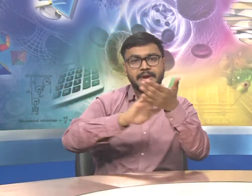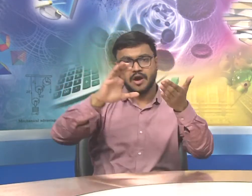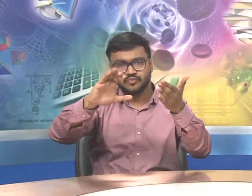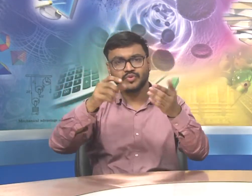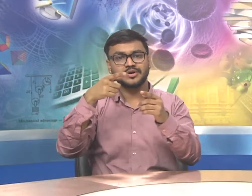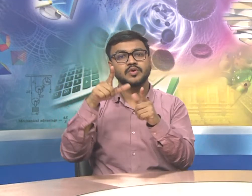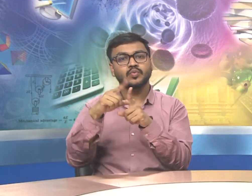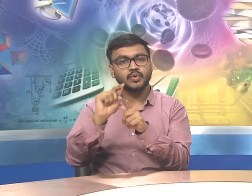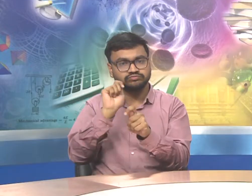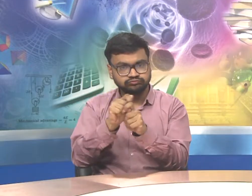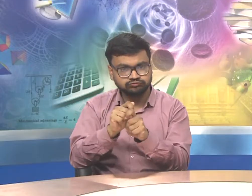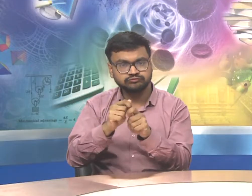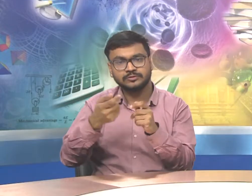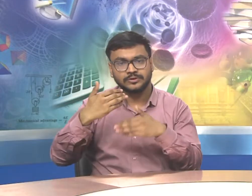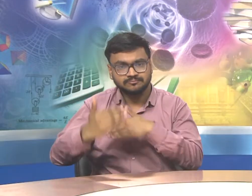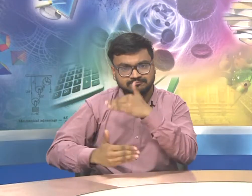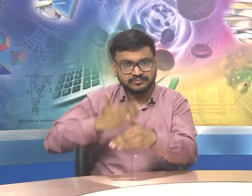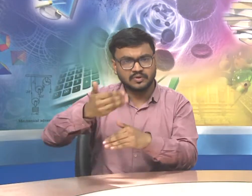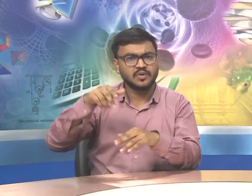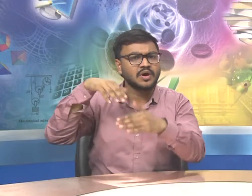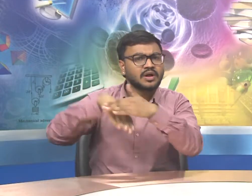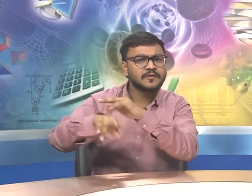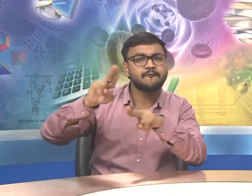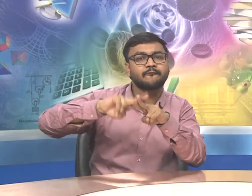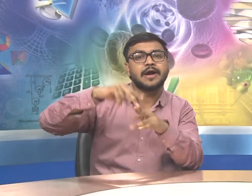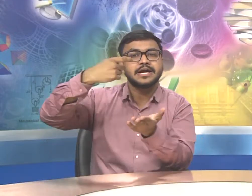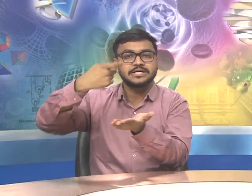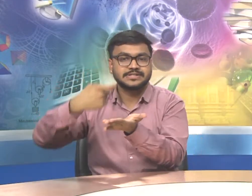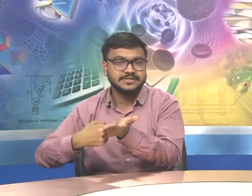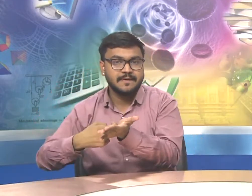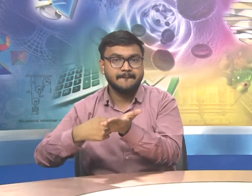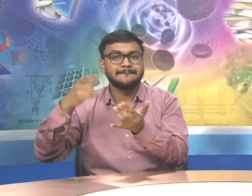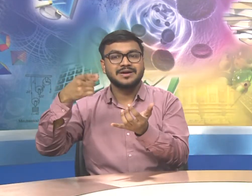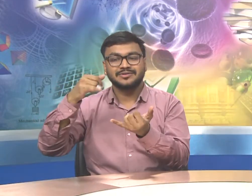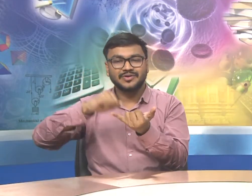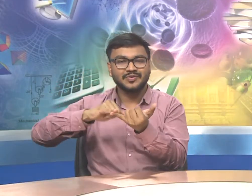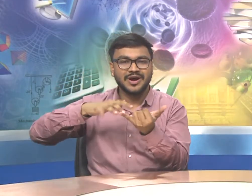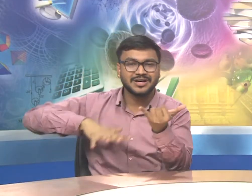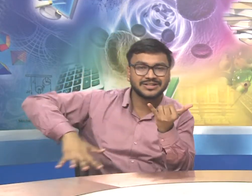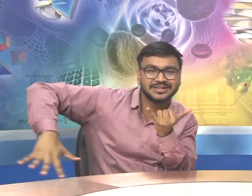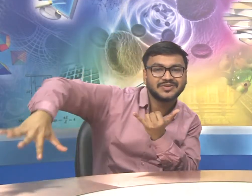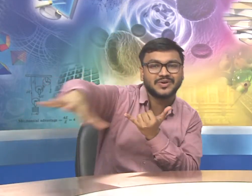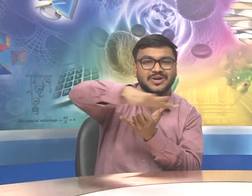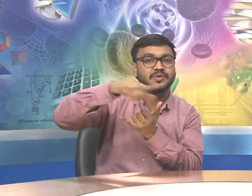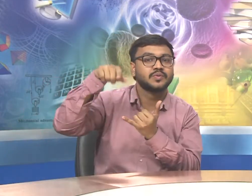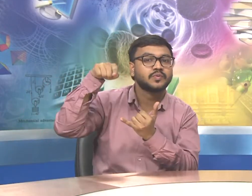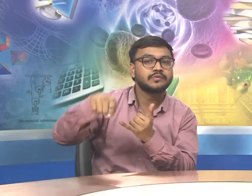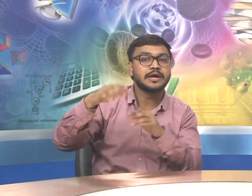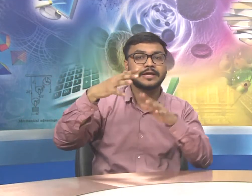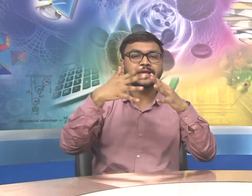directions, orders, and rights for enforcement of fundamental rights.